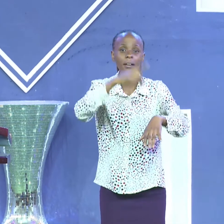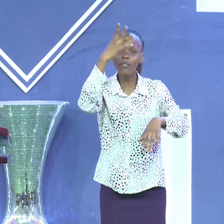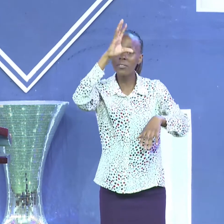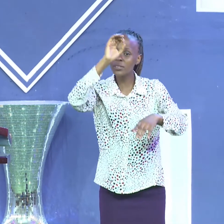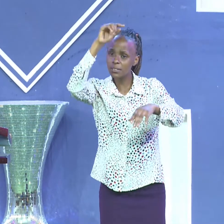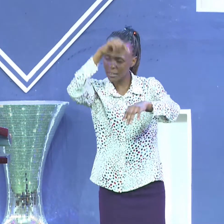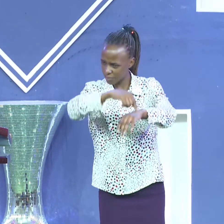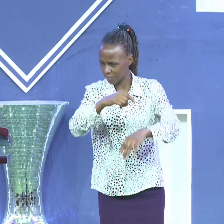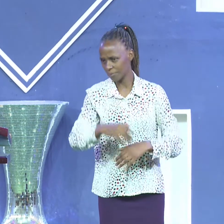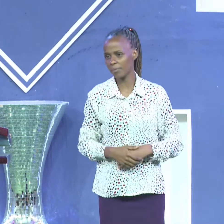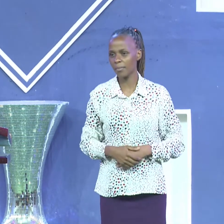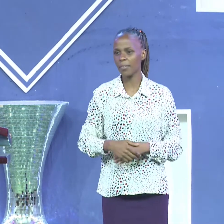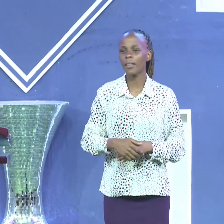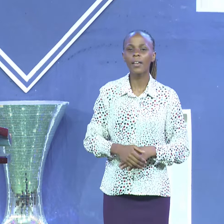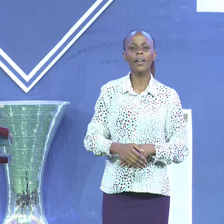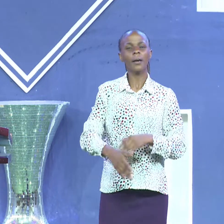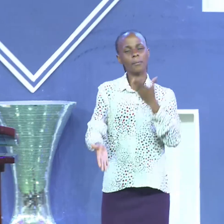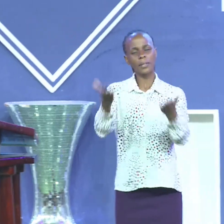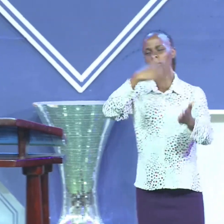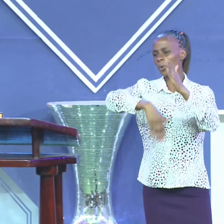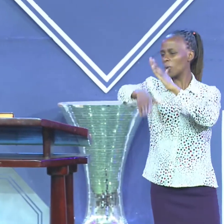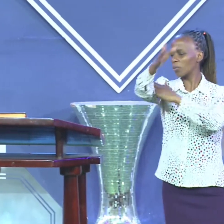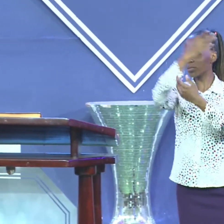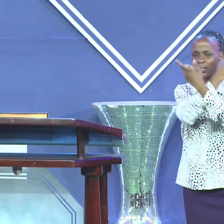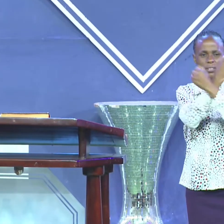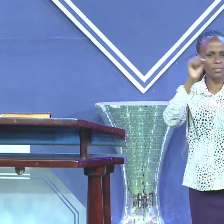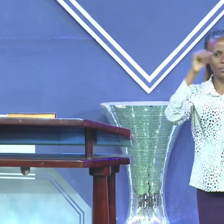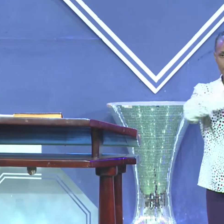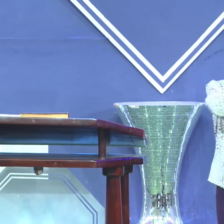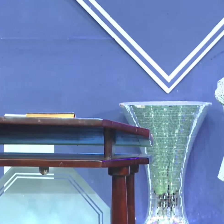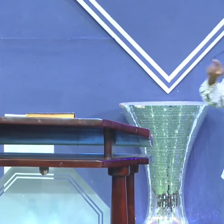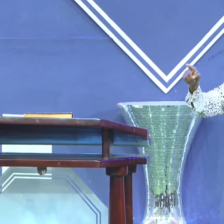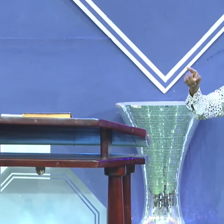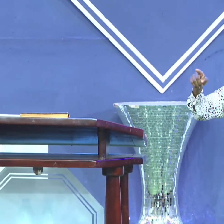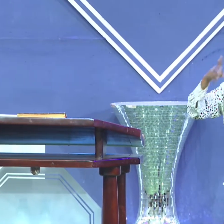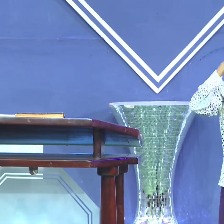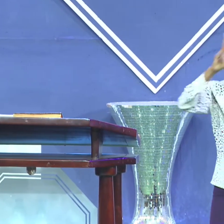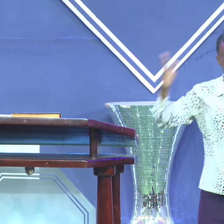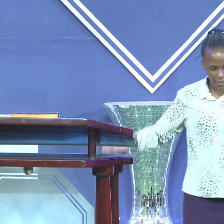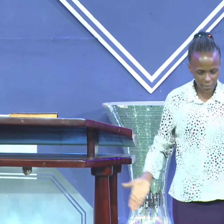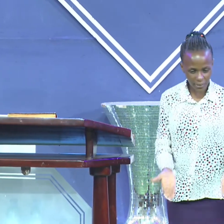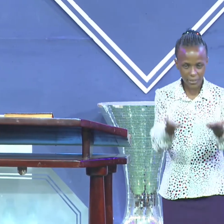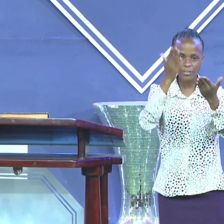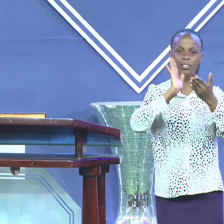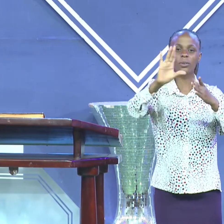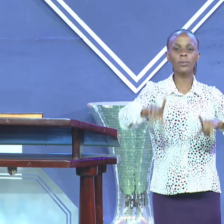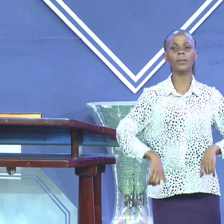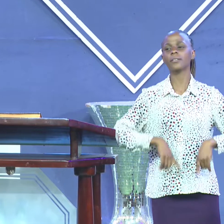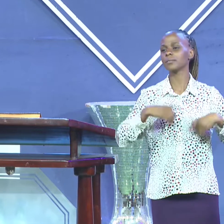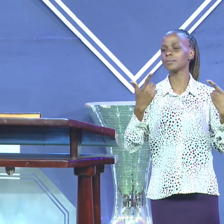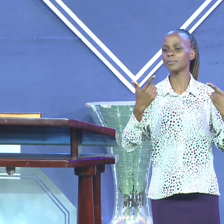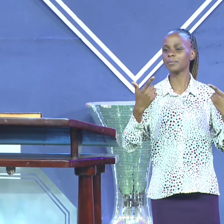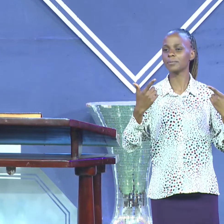at times 40 times. May the Lord set you free, that he elevates